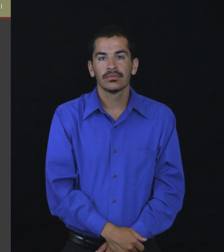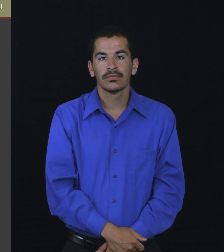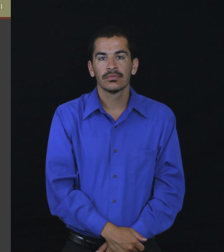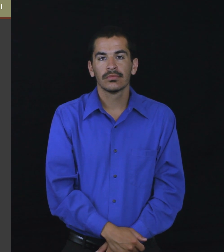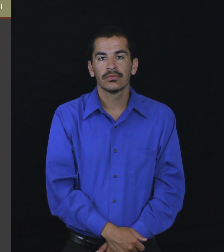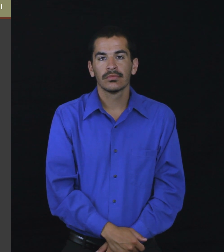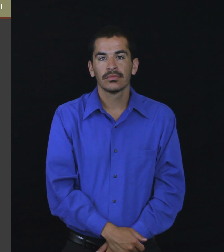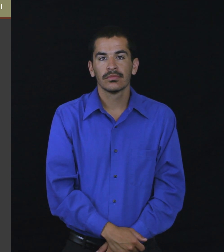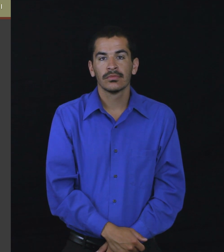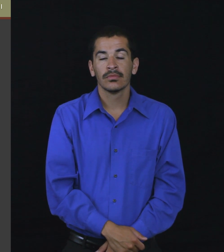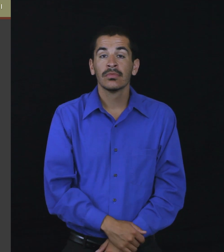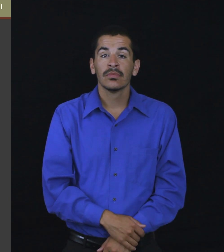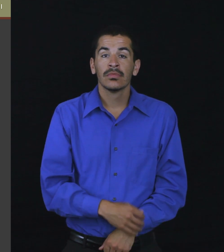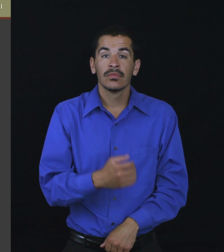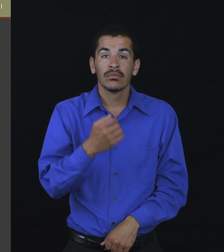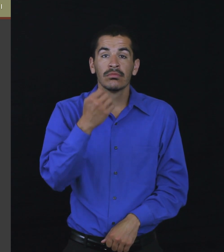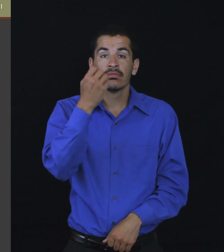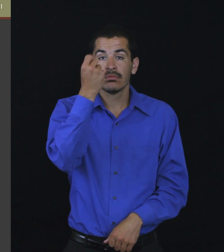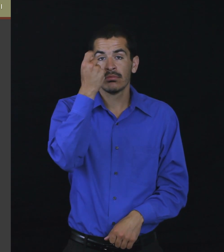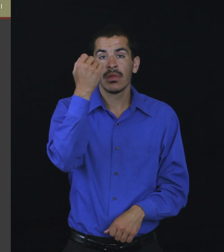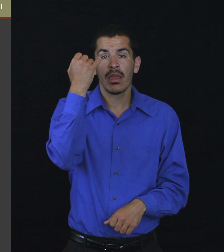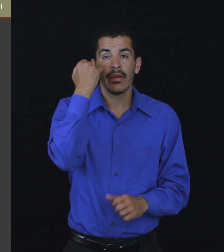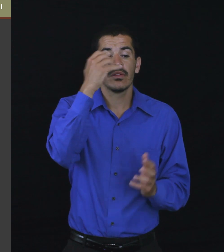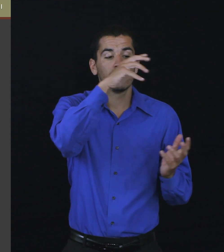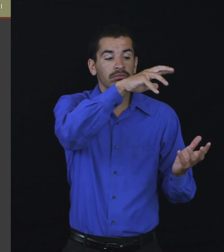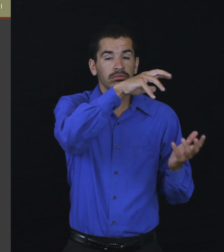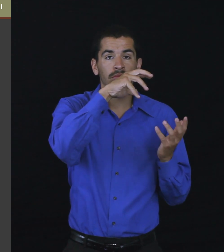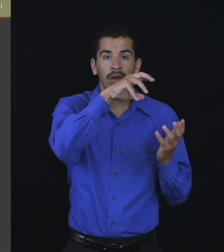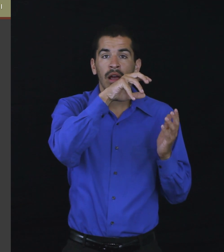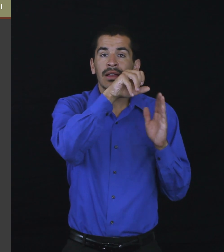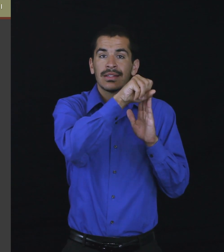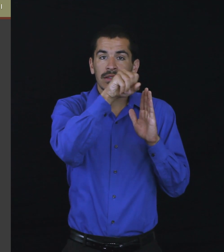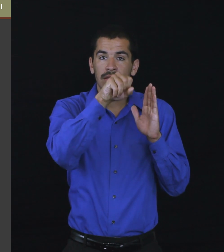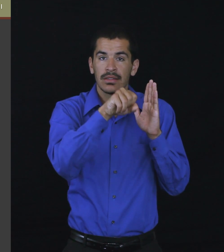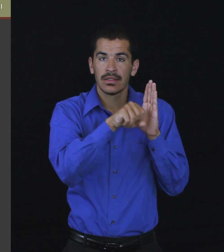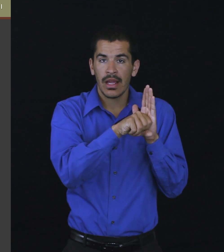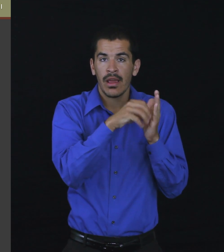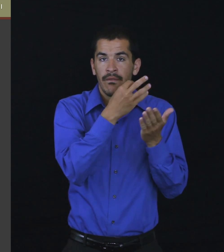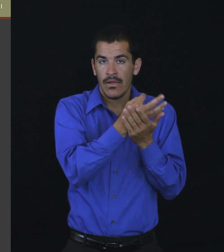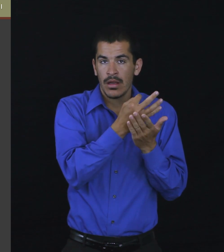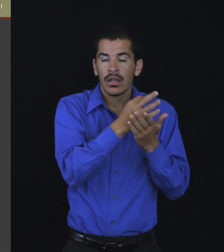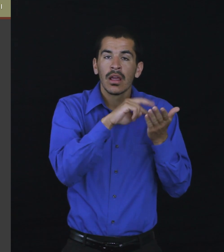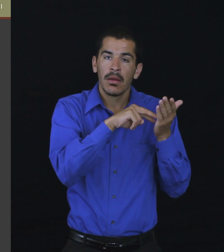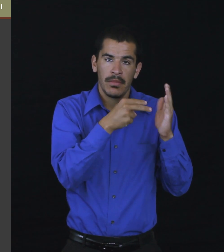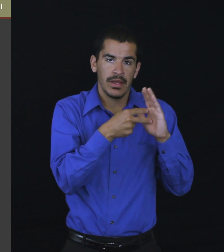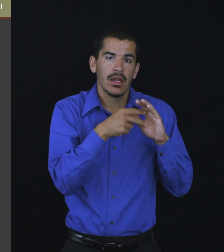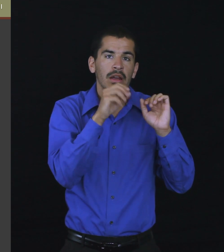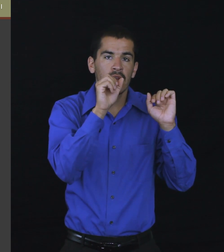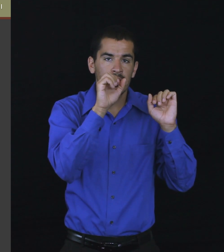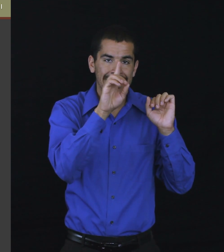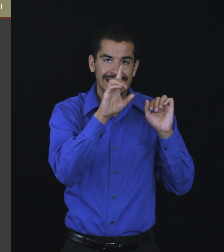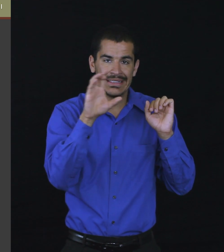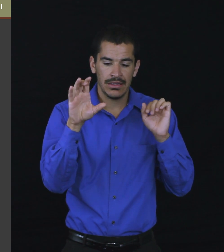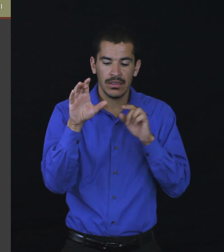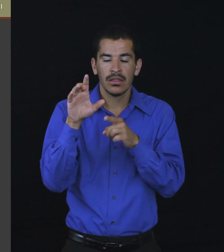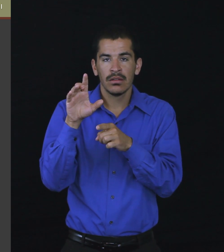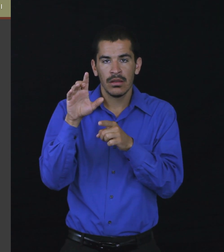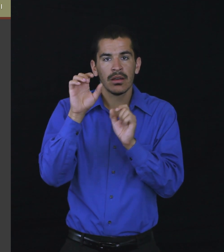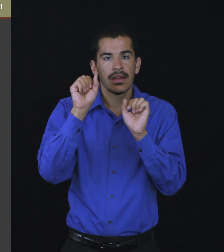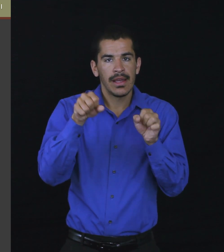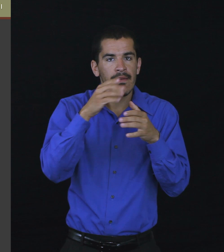Having state funding would allow the DCC to complete its plans.